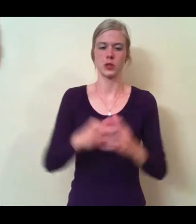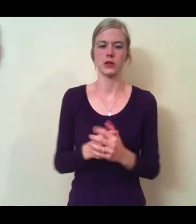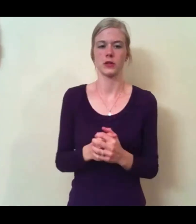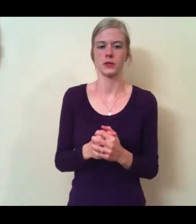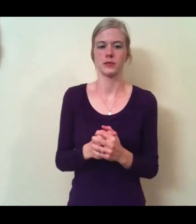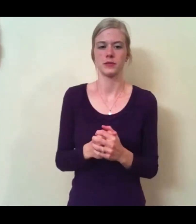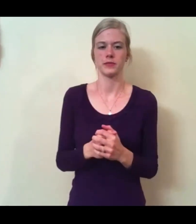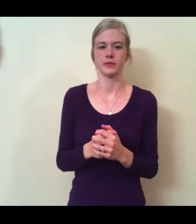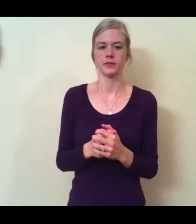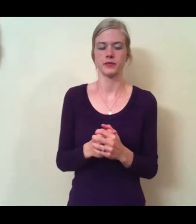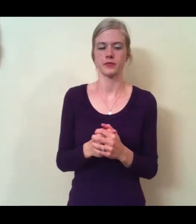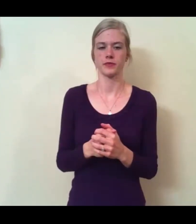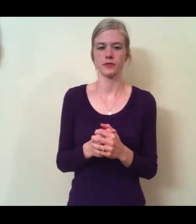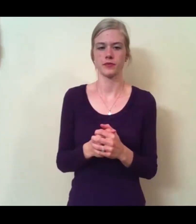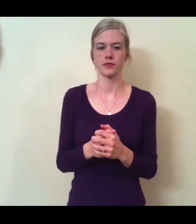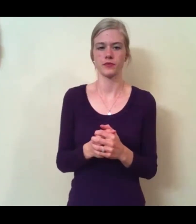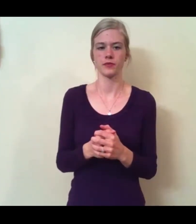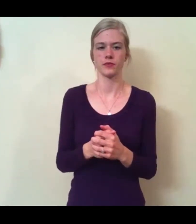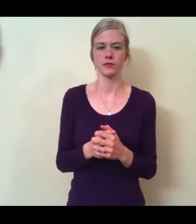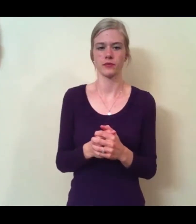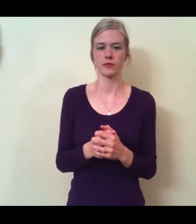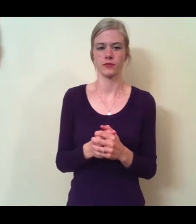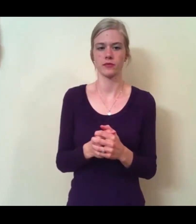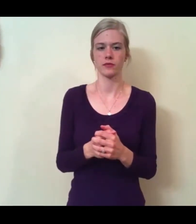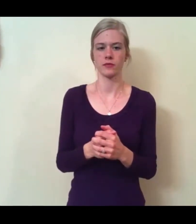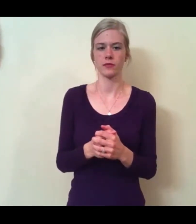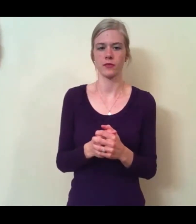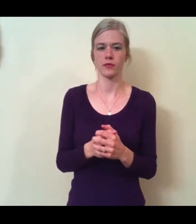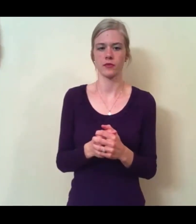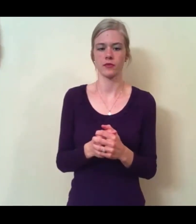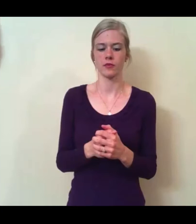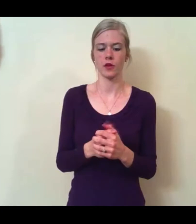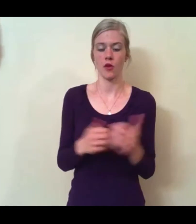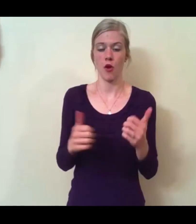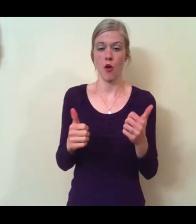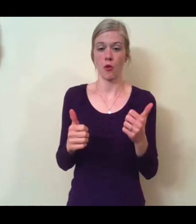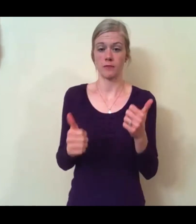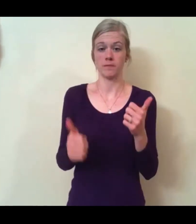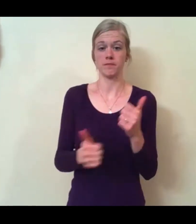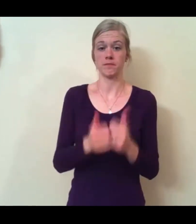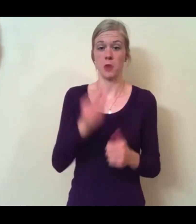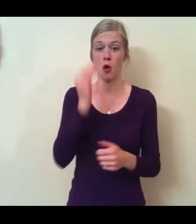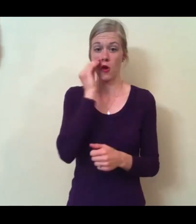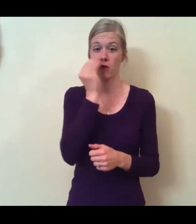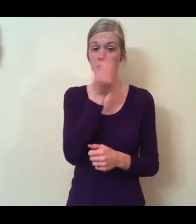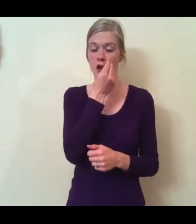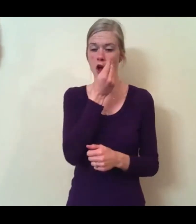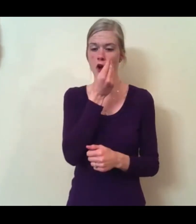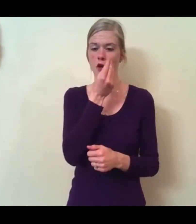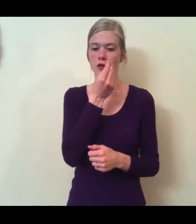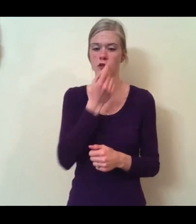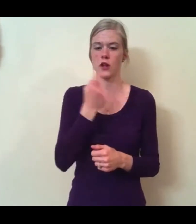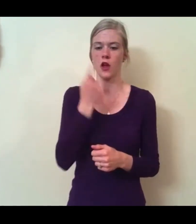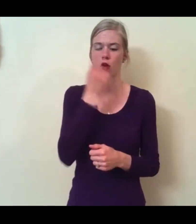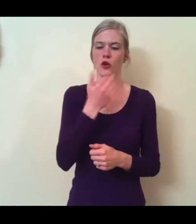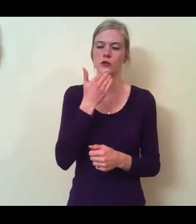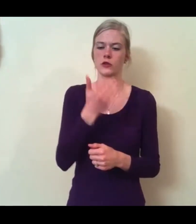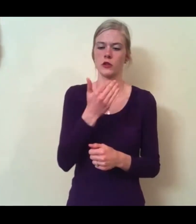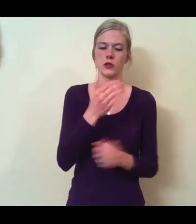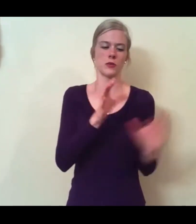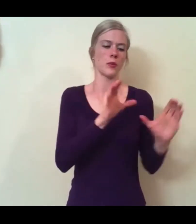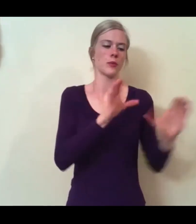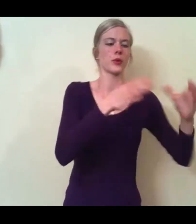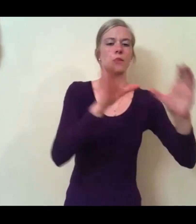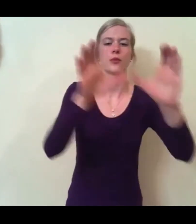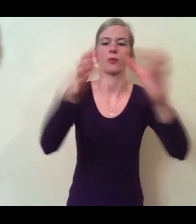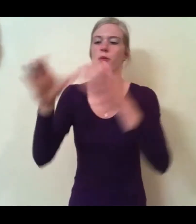flowers look best in groups or clumps rather than growing alone or in silly